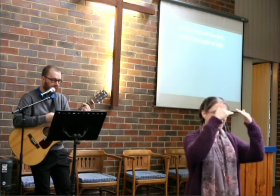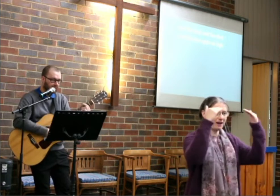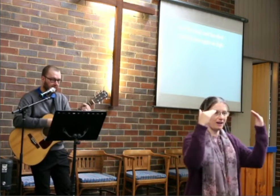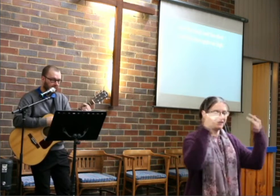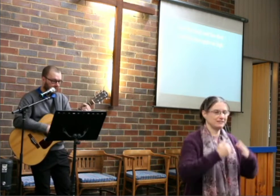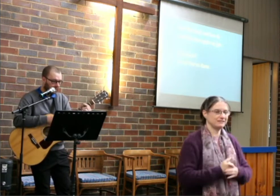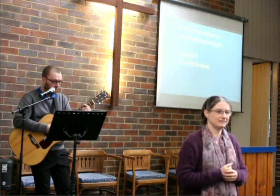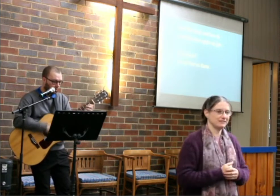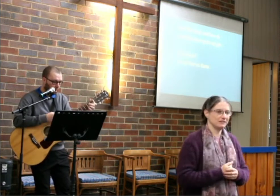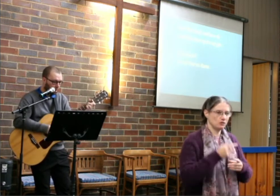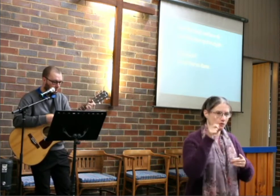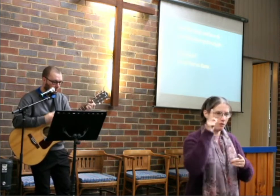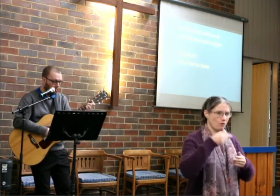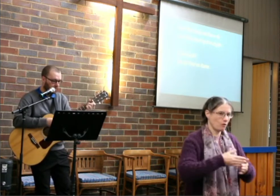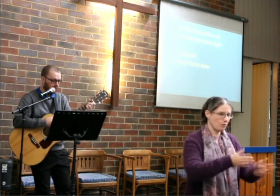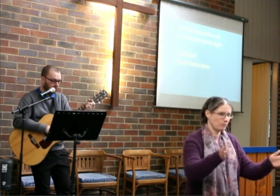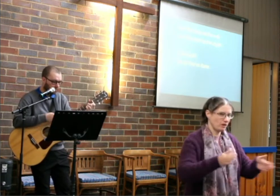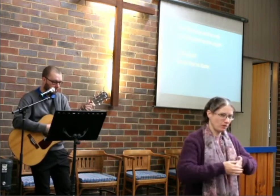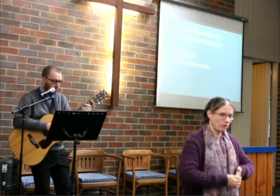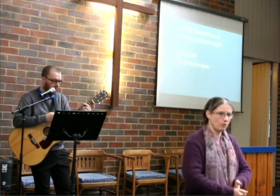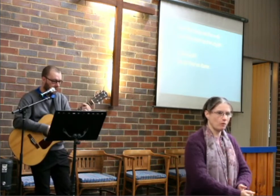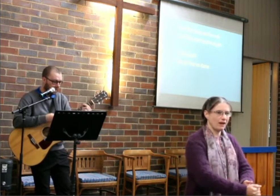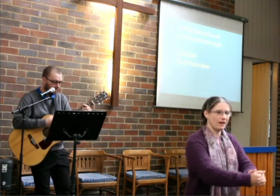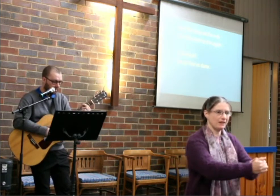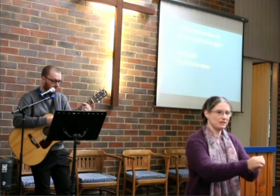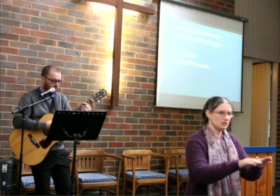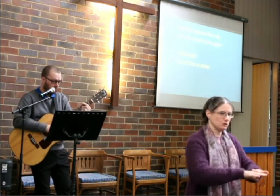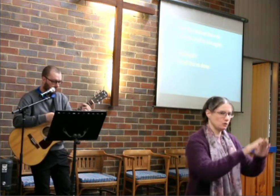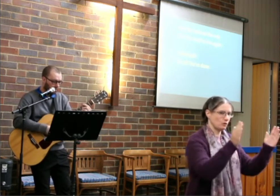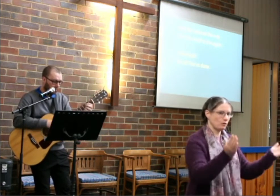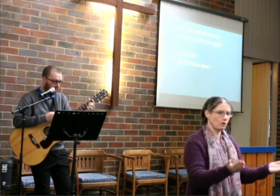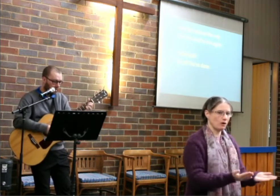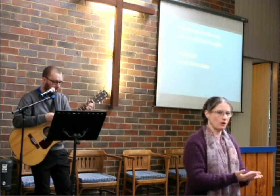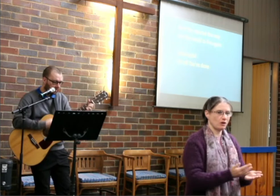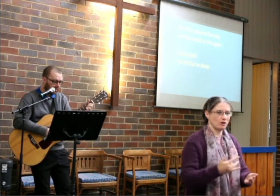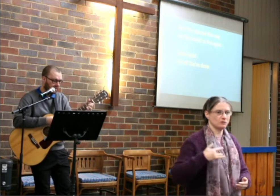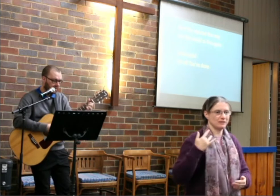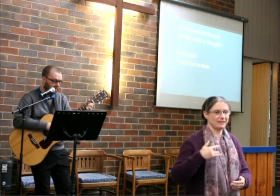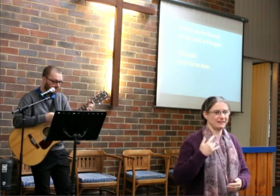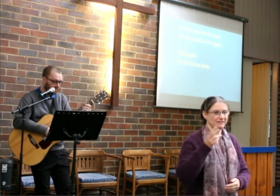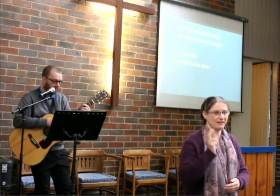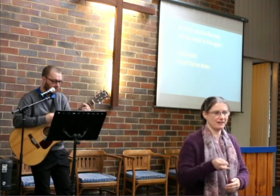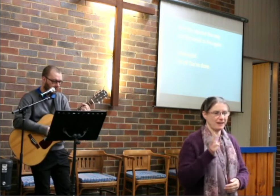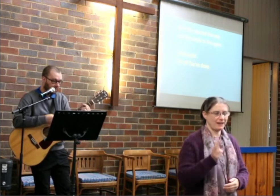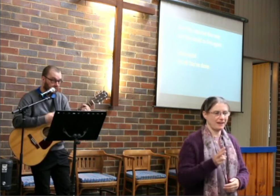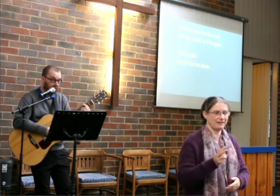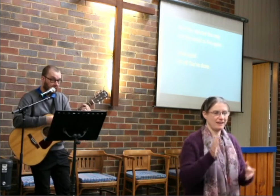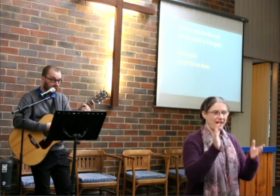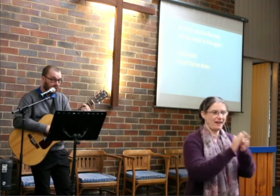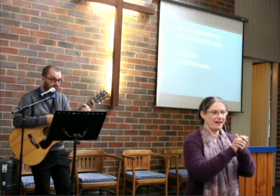high, and you opened the way for the world to live